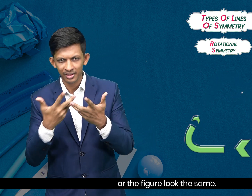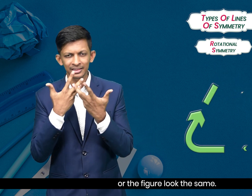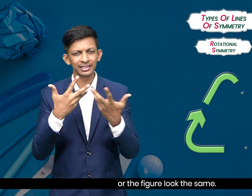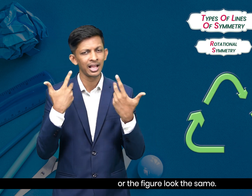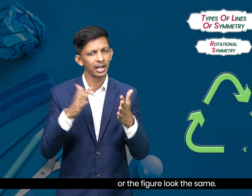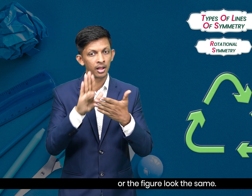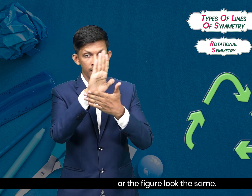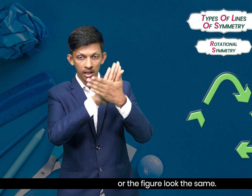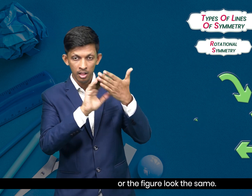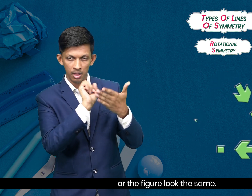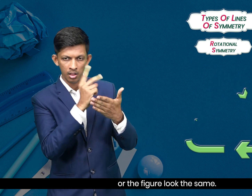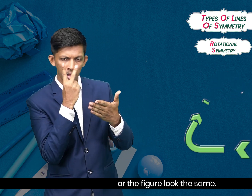same.